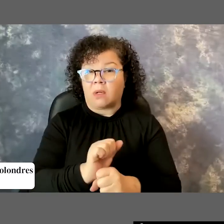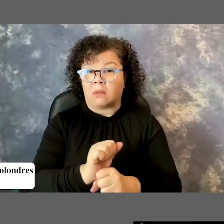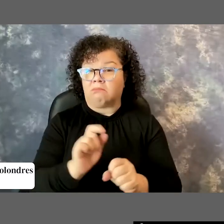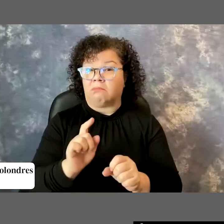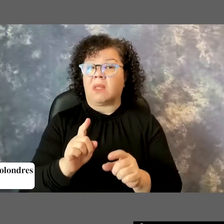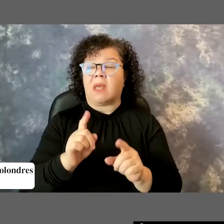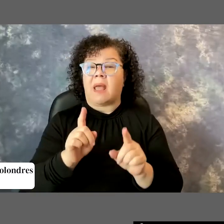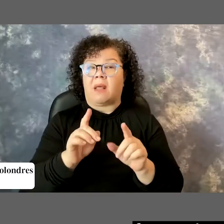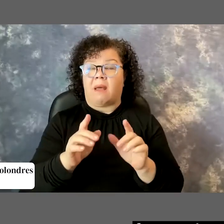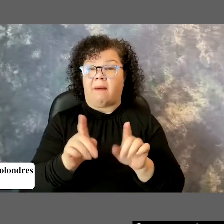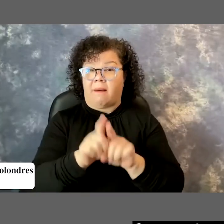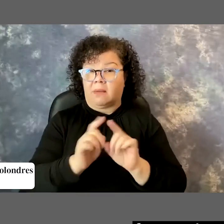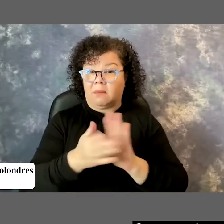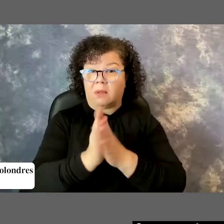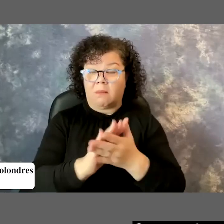more focused,